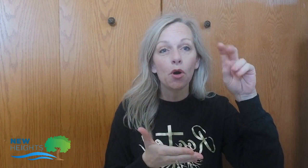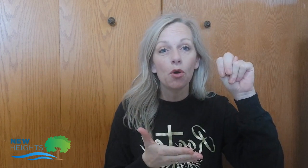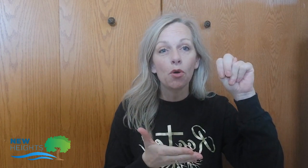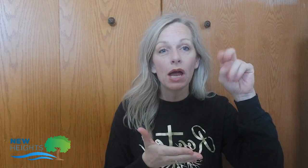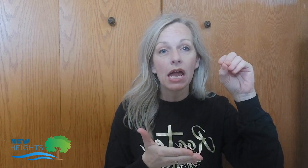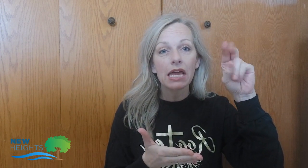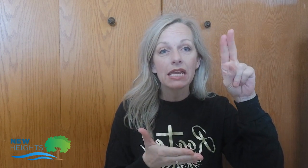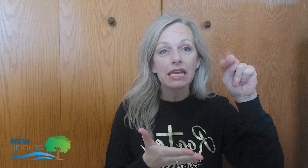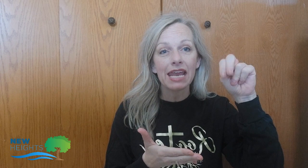pronouns.